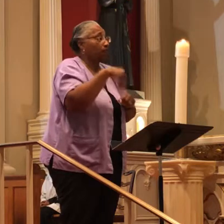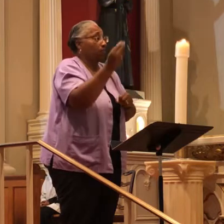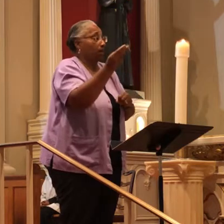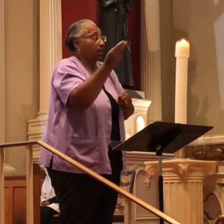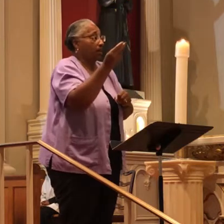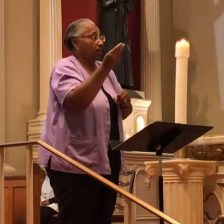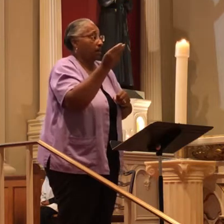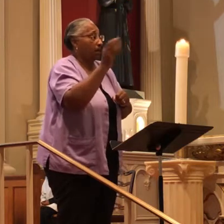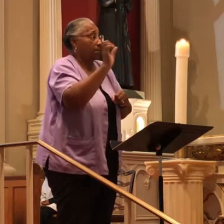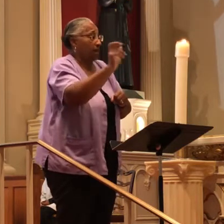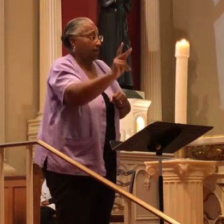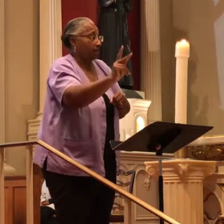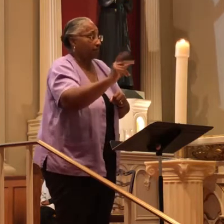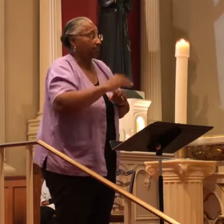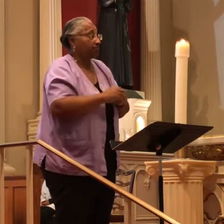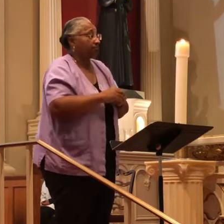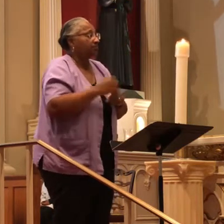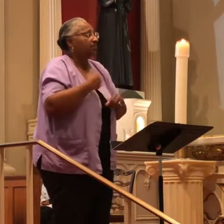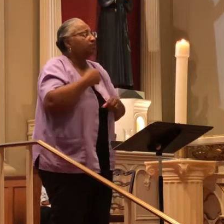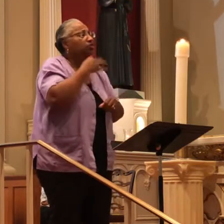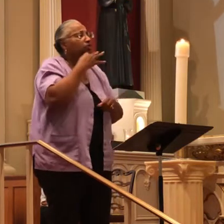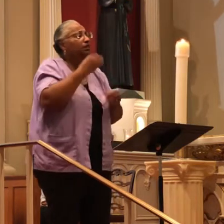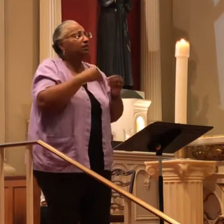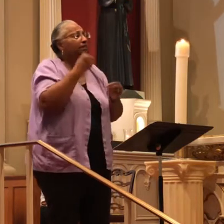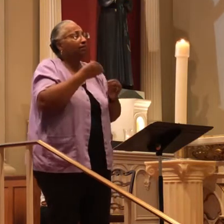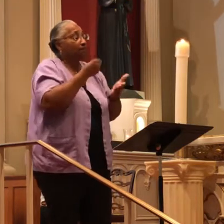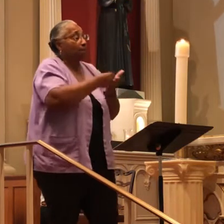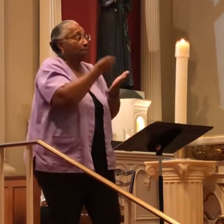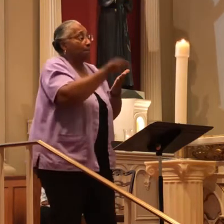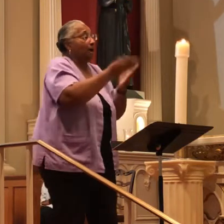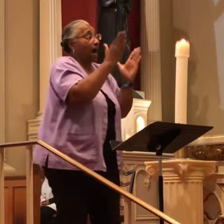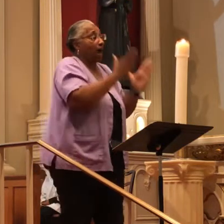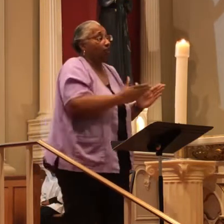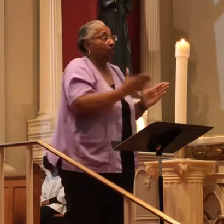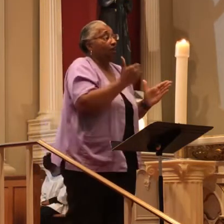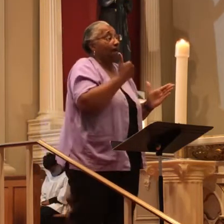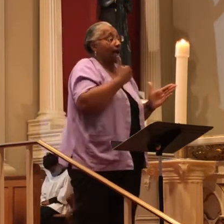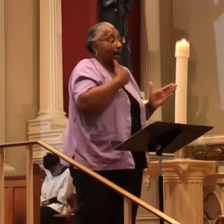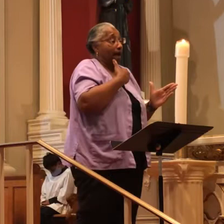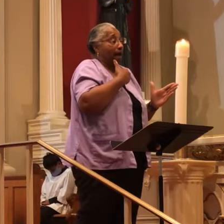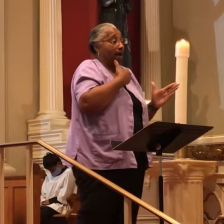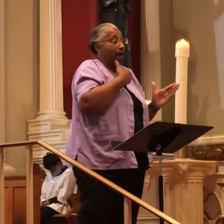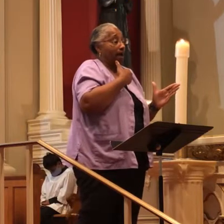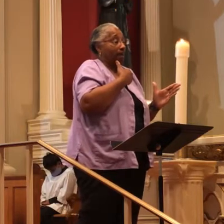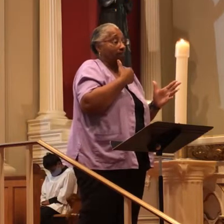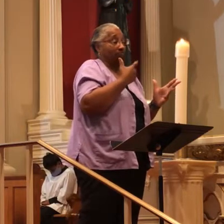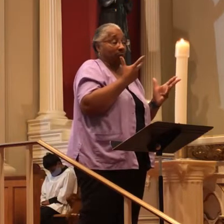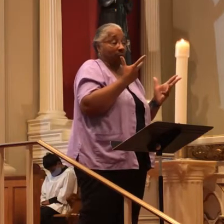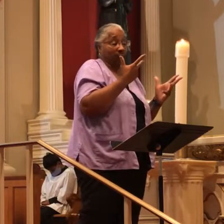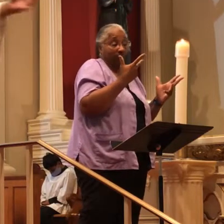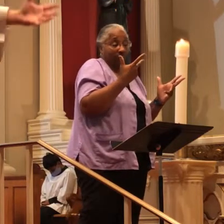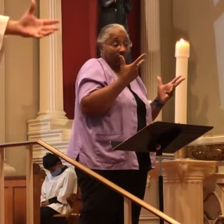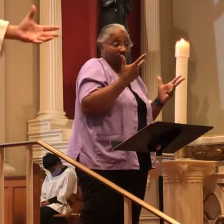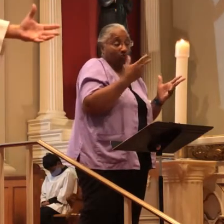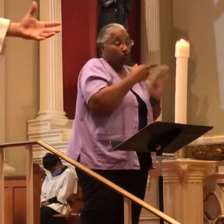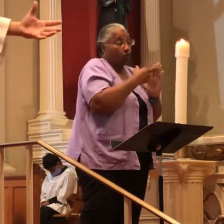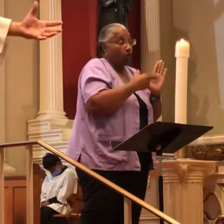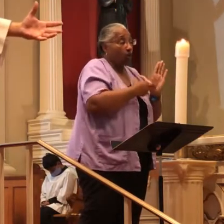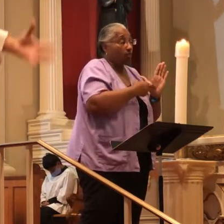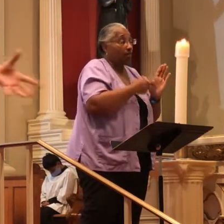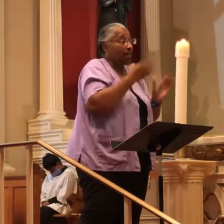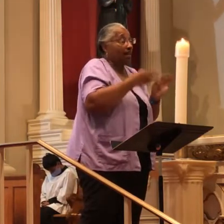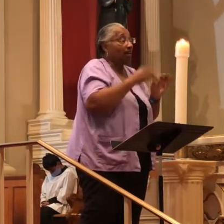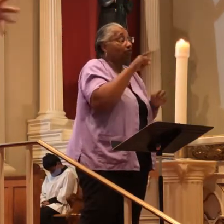the buyer has some kind of warranty that he offers the seller. If you discover a treasure, if you need to tell the